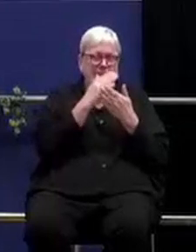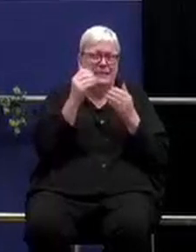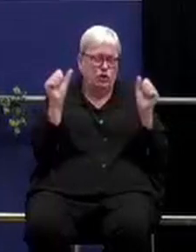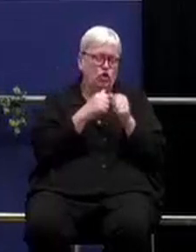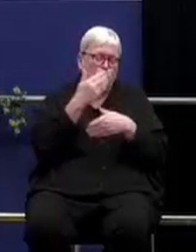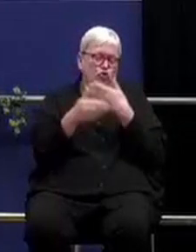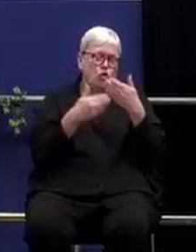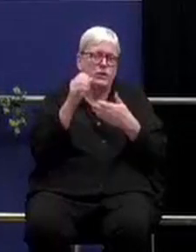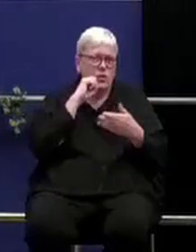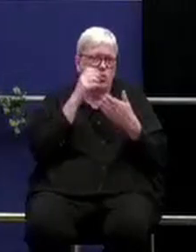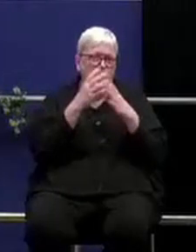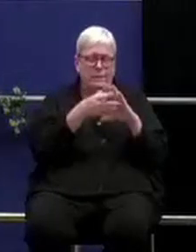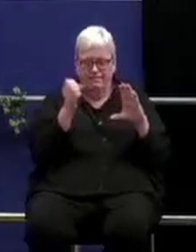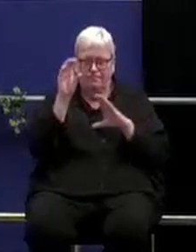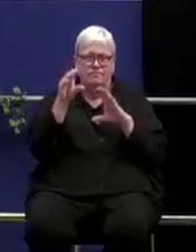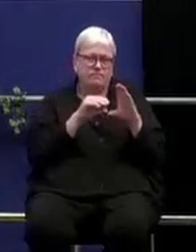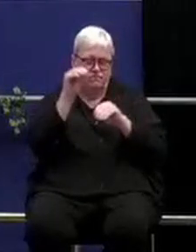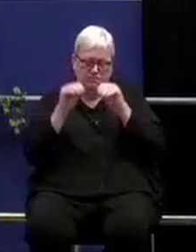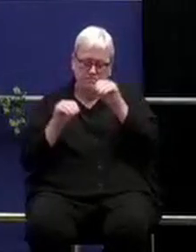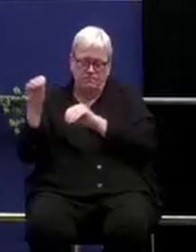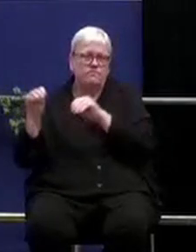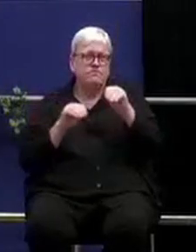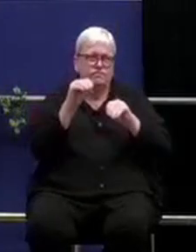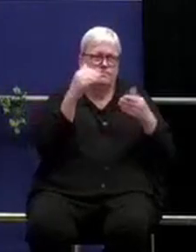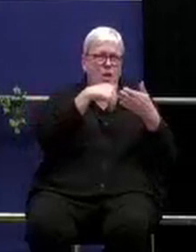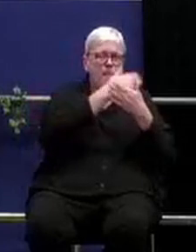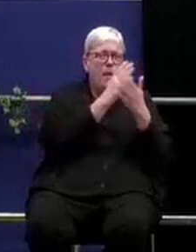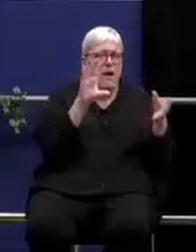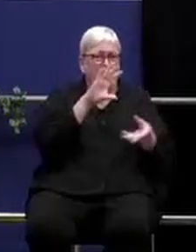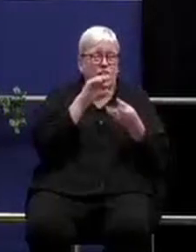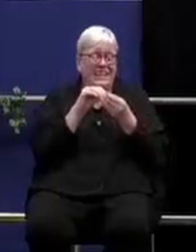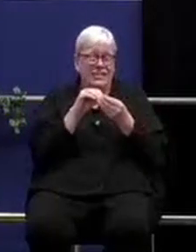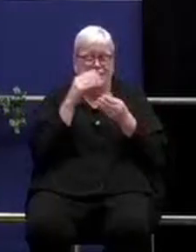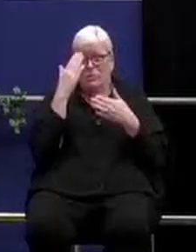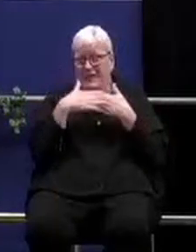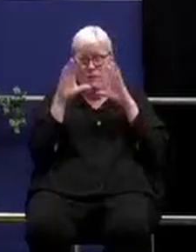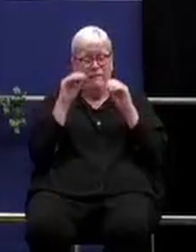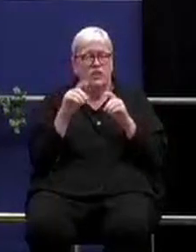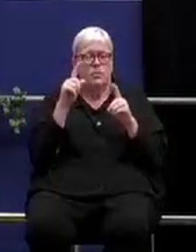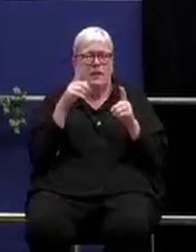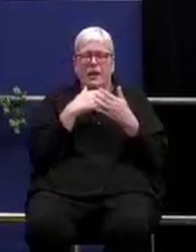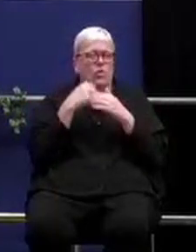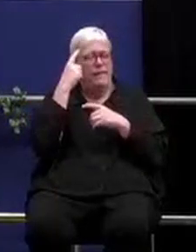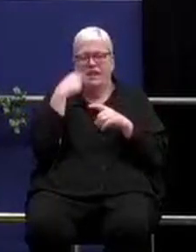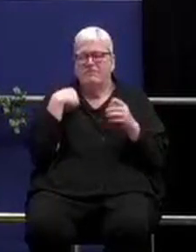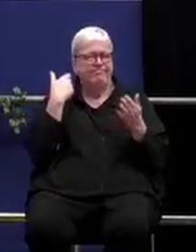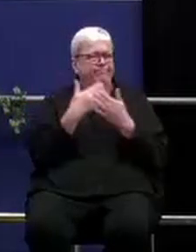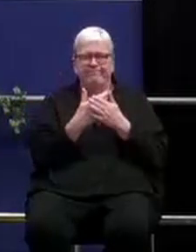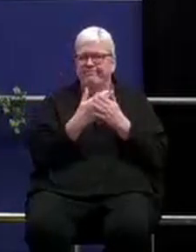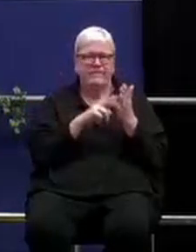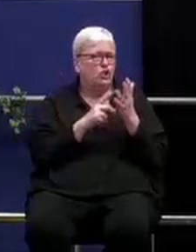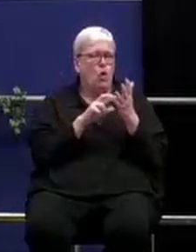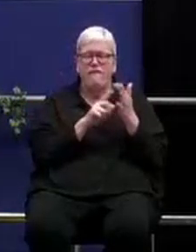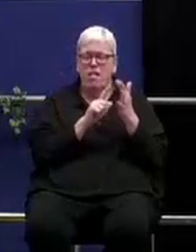they'll become part of the collection that I may never end up finishing. But I don't think I'd return to it as a